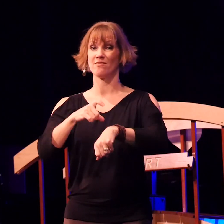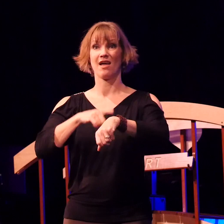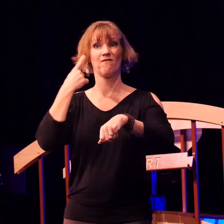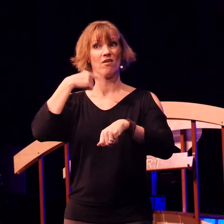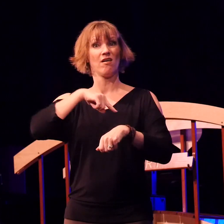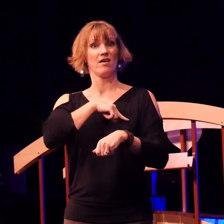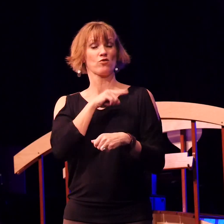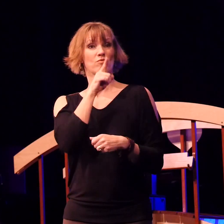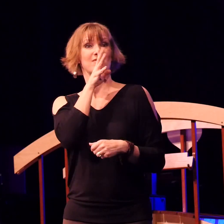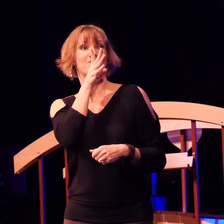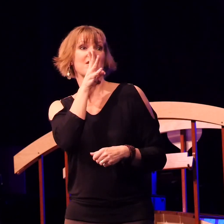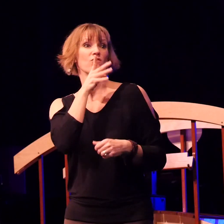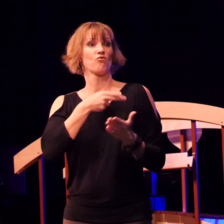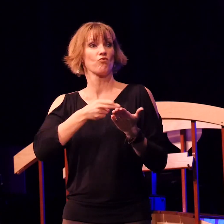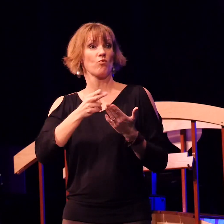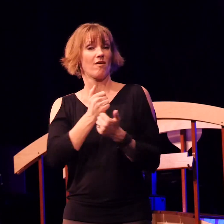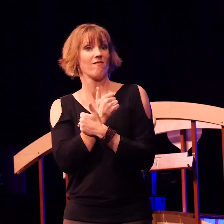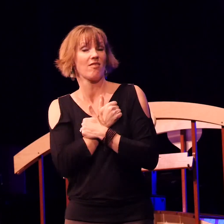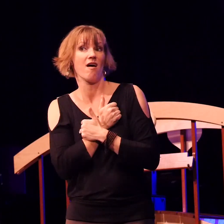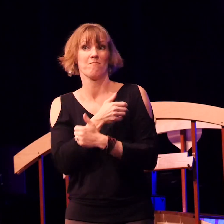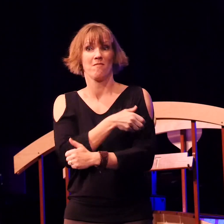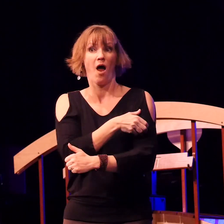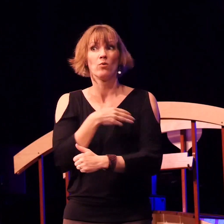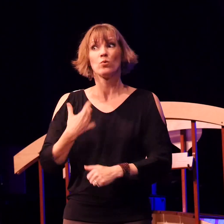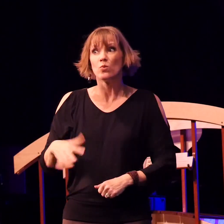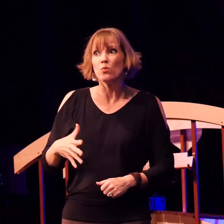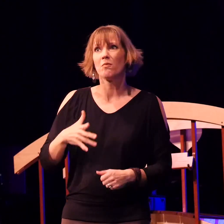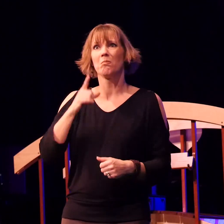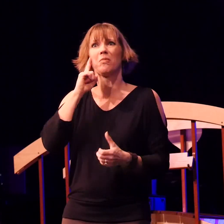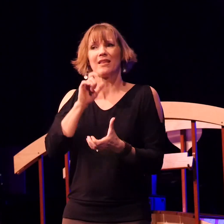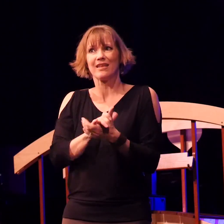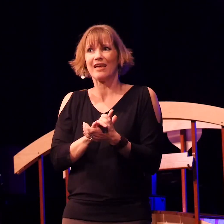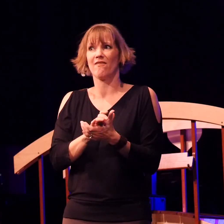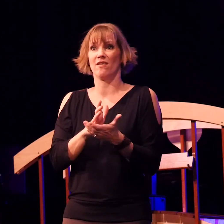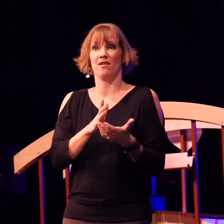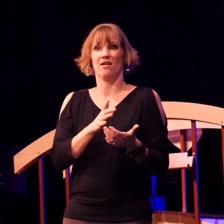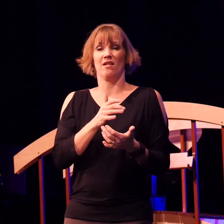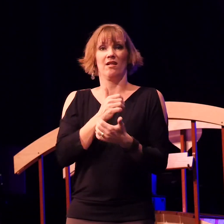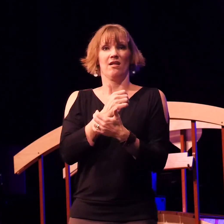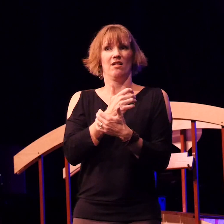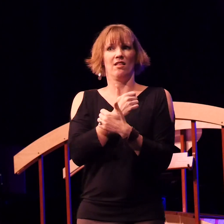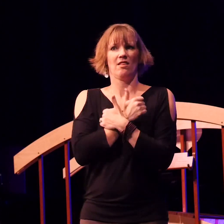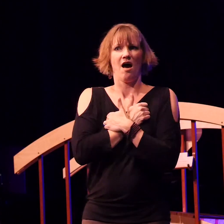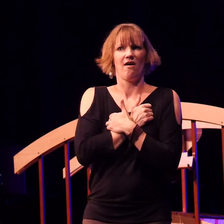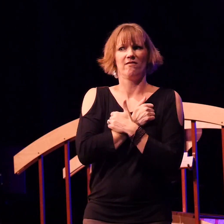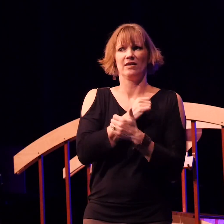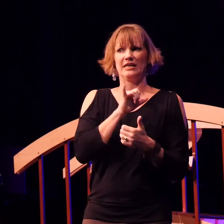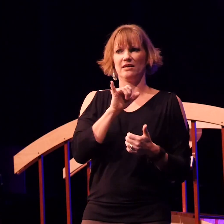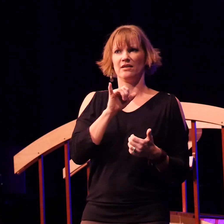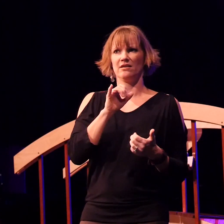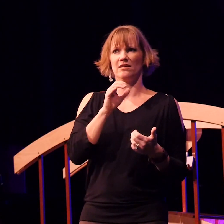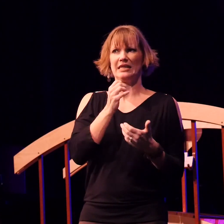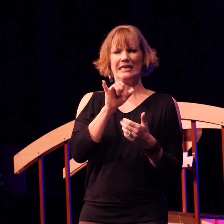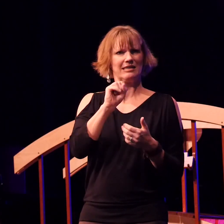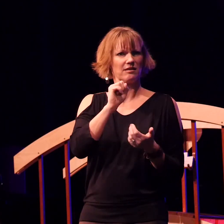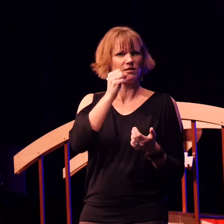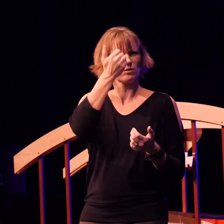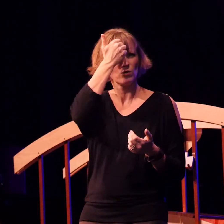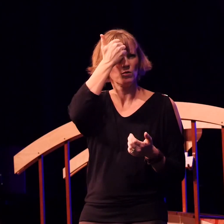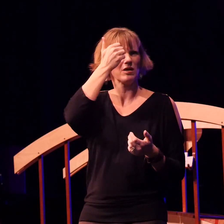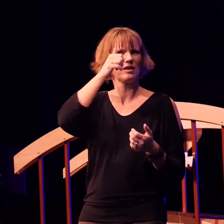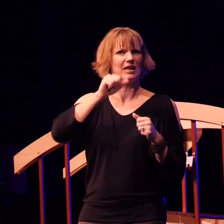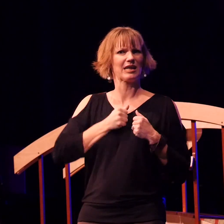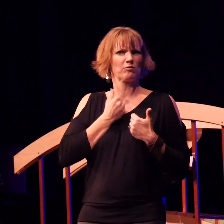truth and love to power. I believe it's time to speak truth and love to stupid when it's expressed out there. And to take